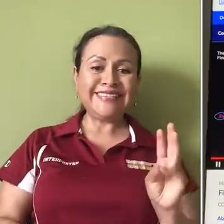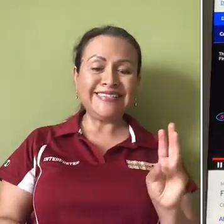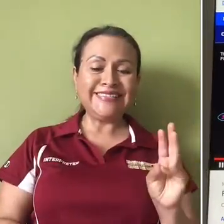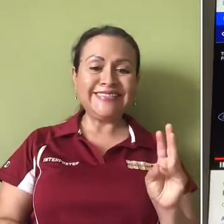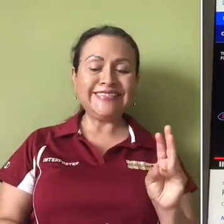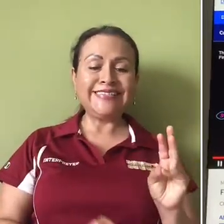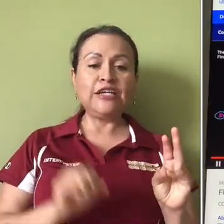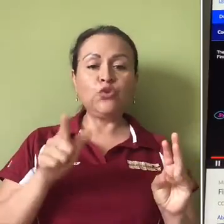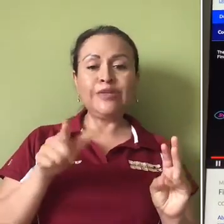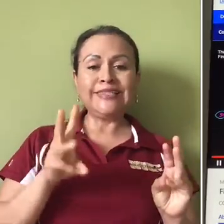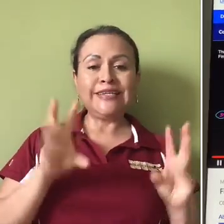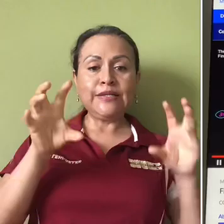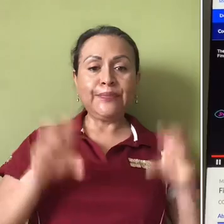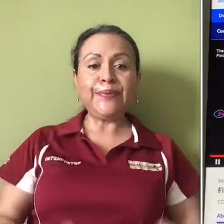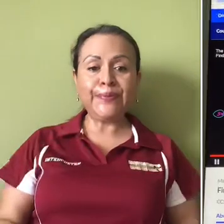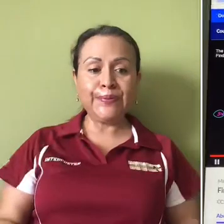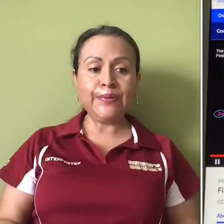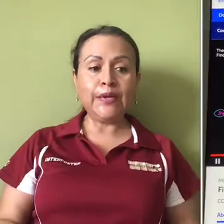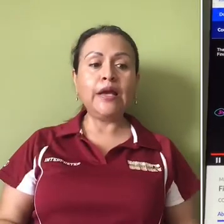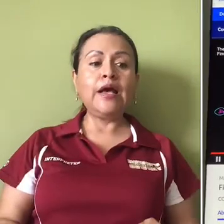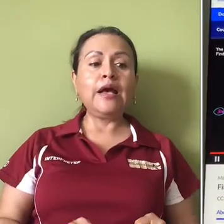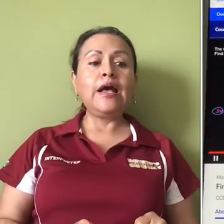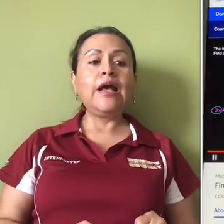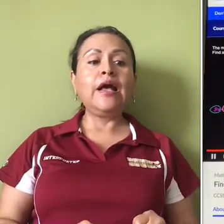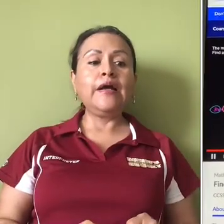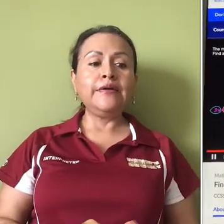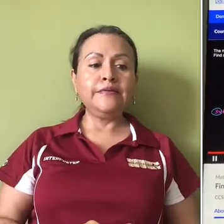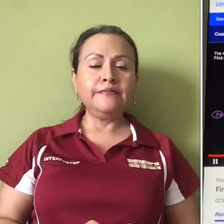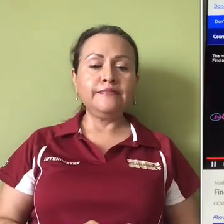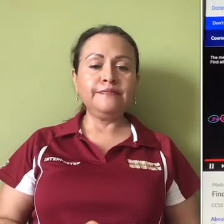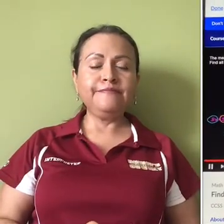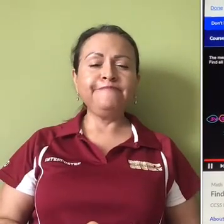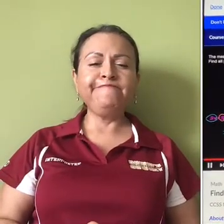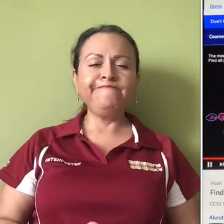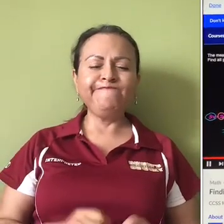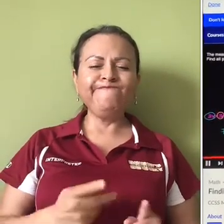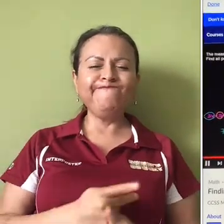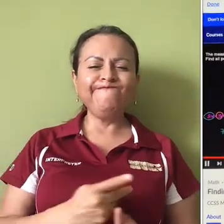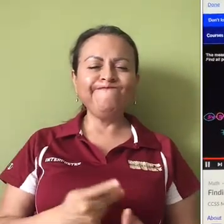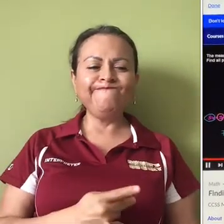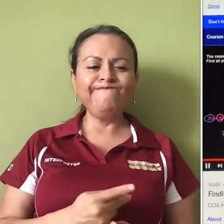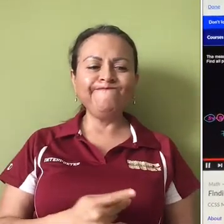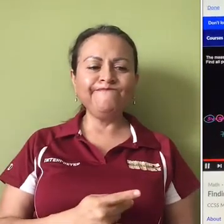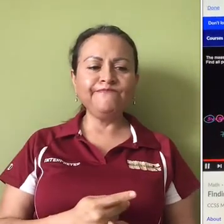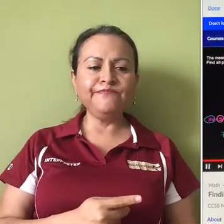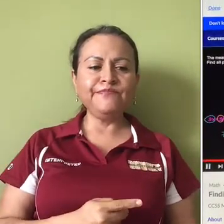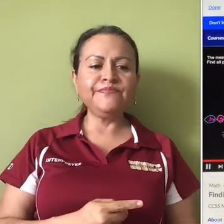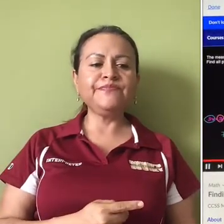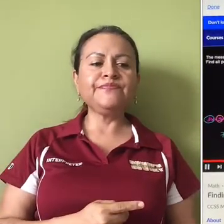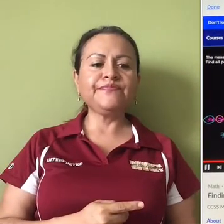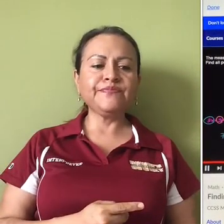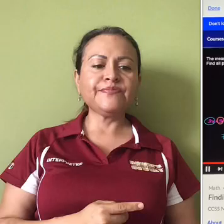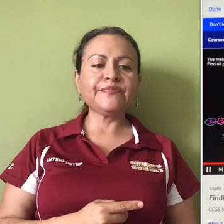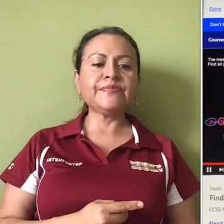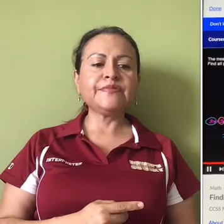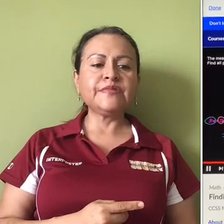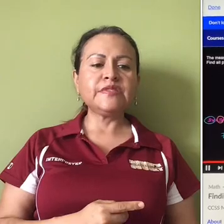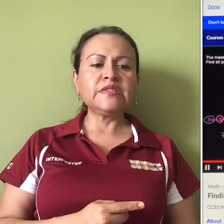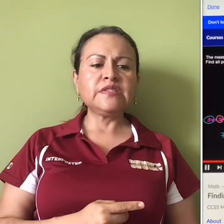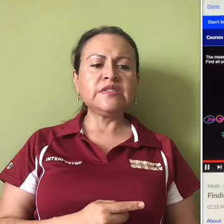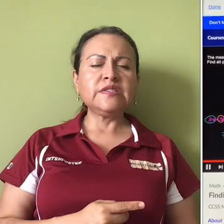both sides, we get 180 minus 20 is 160, minus